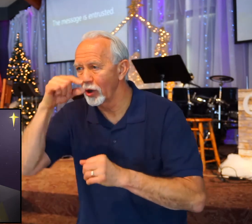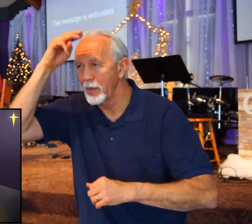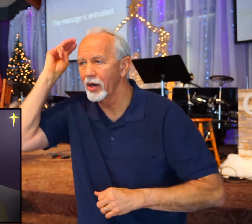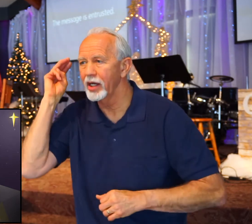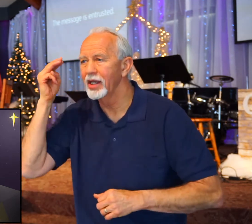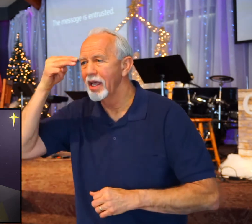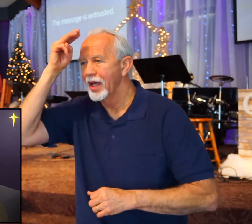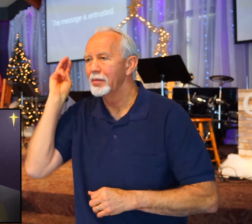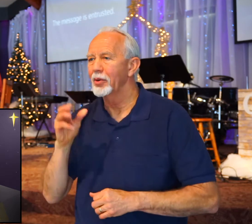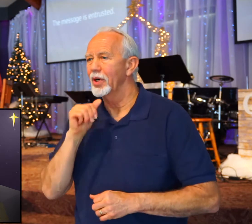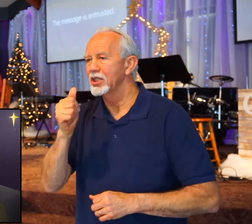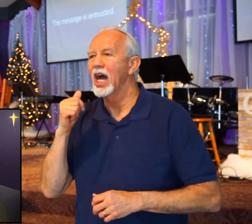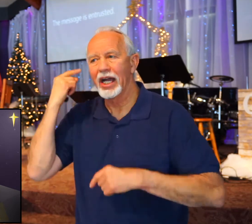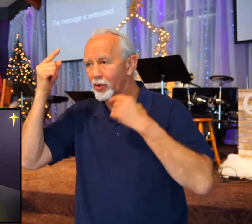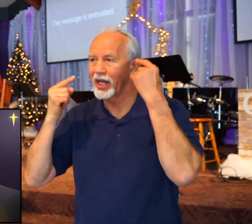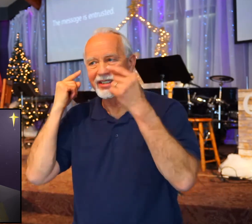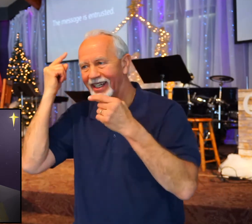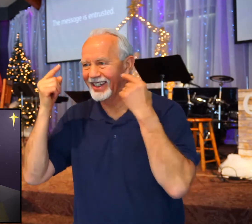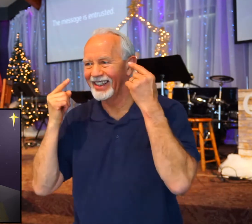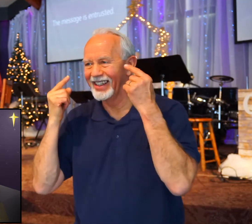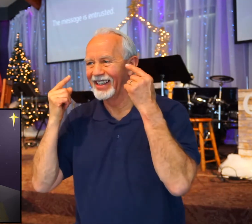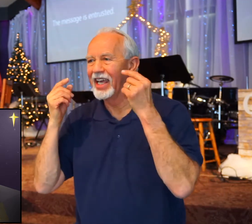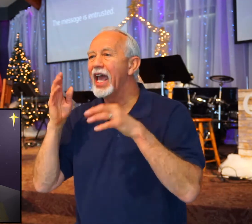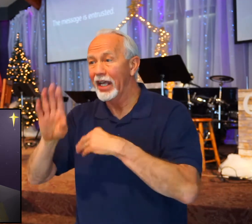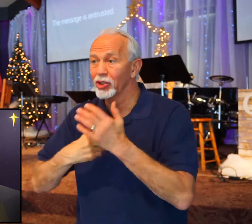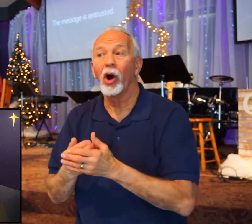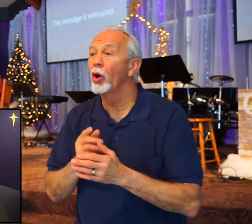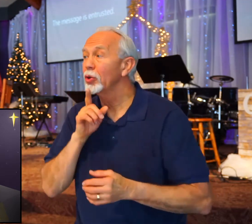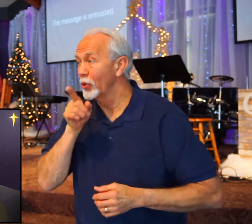Mary wasn't crazy. It's all true.